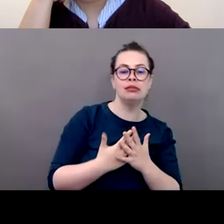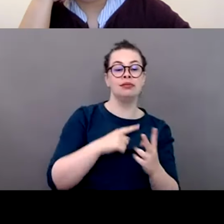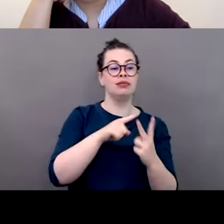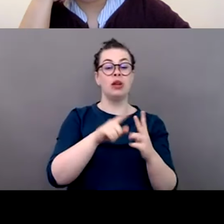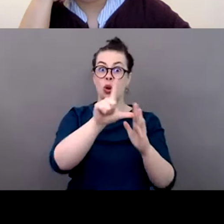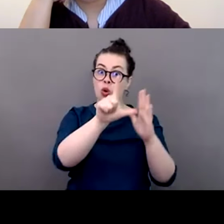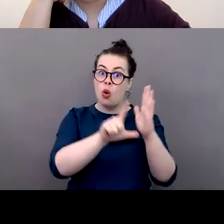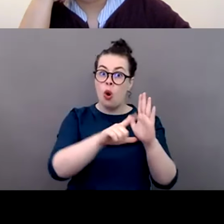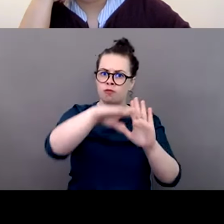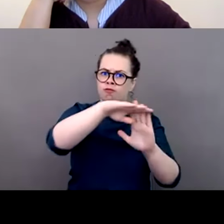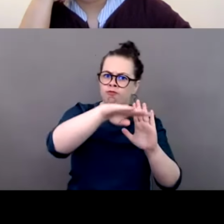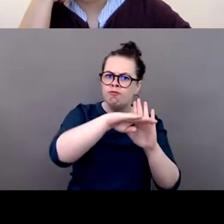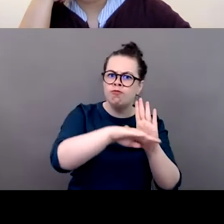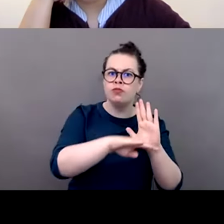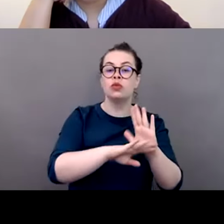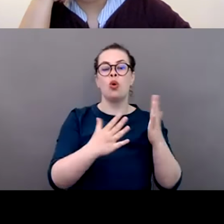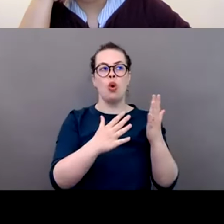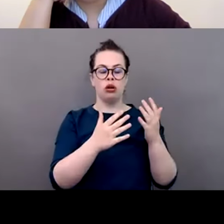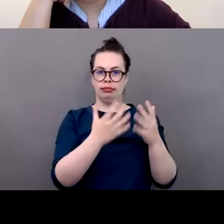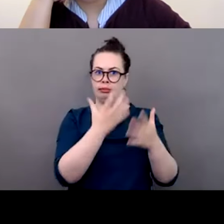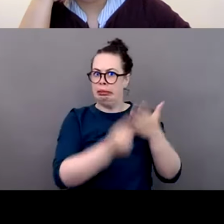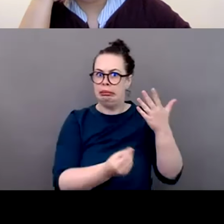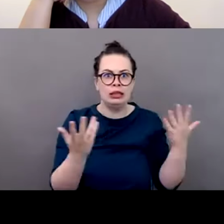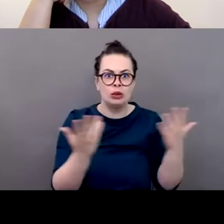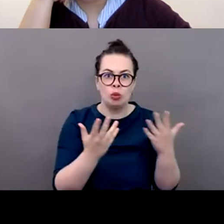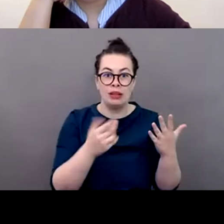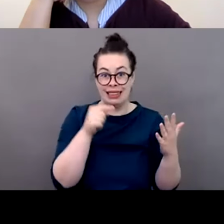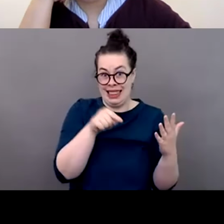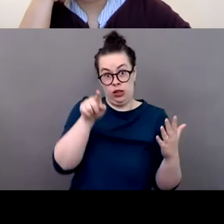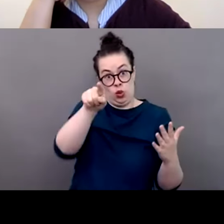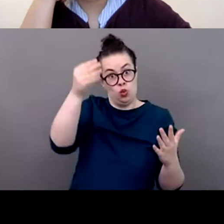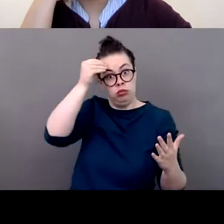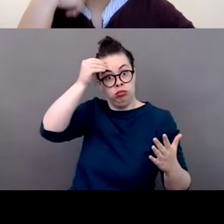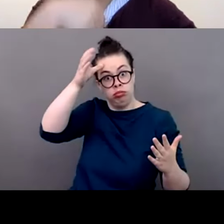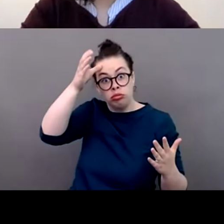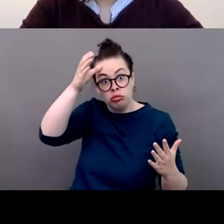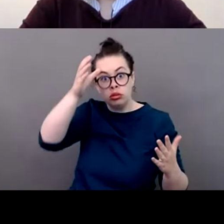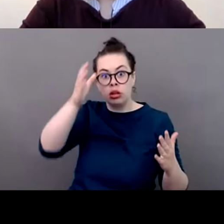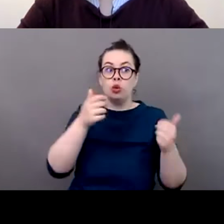provisions with regard to the implementation of the convention, and